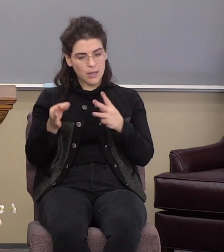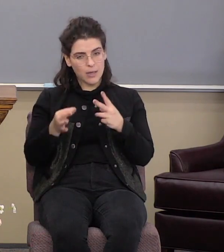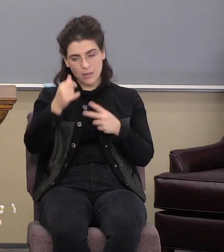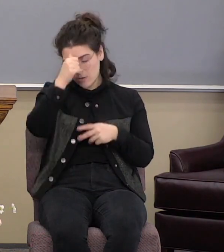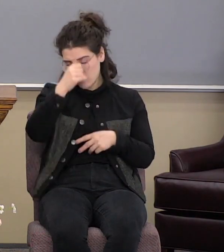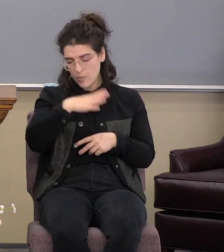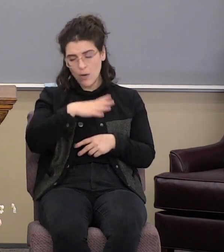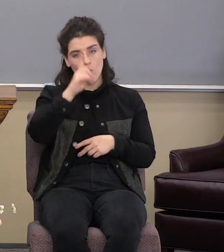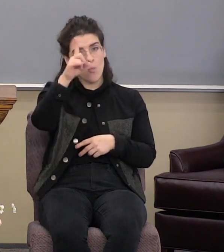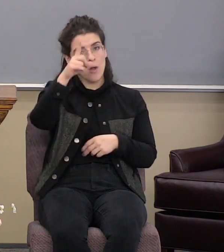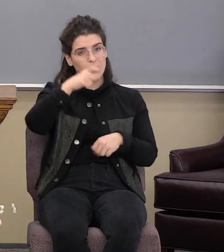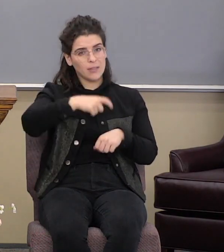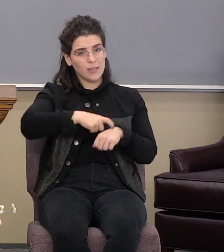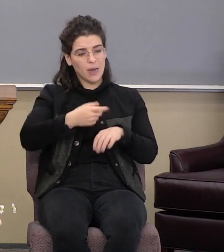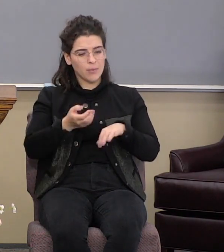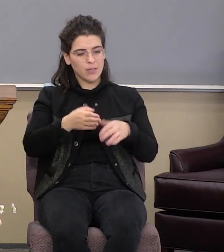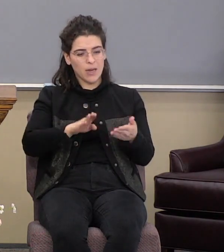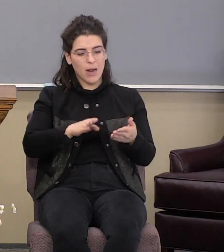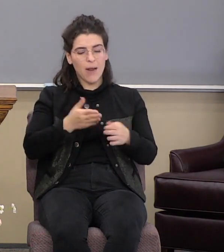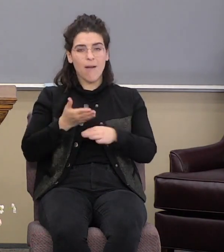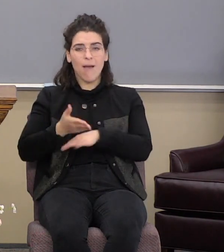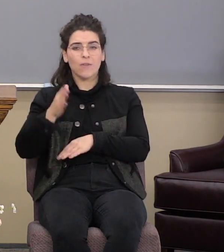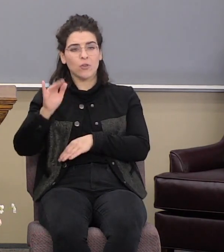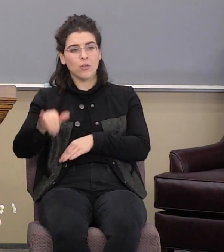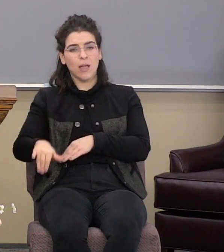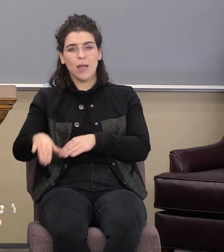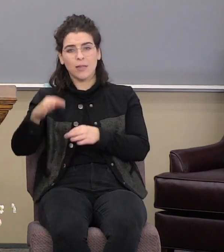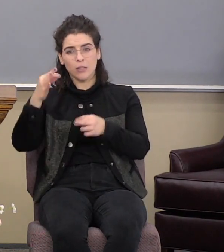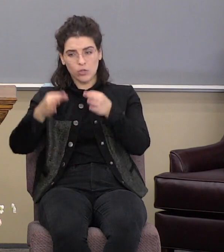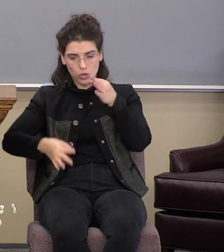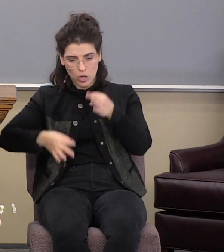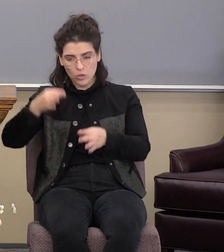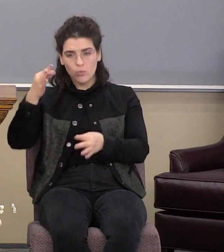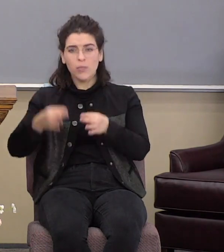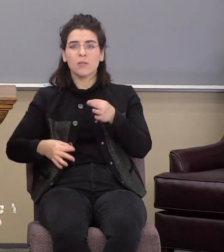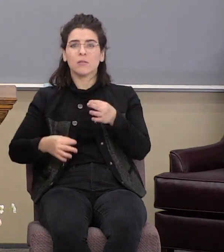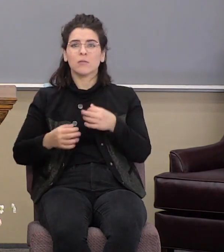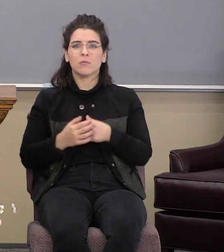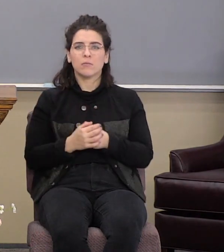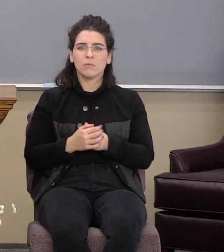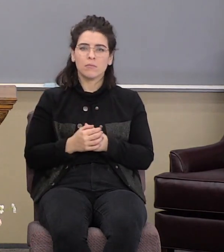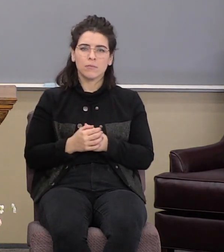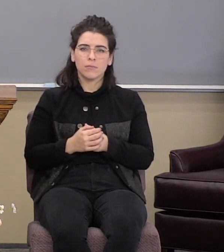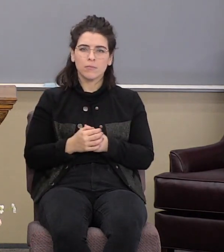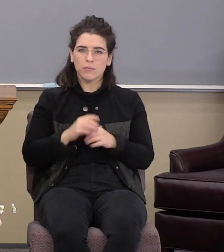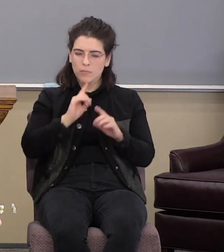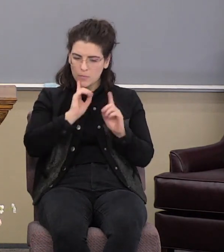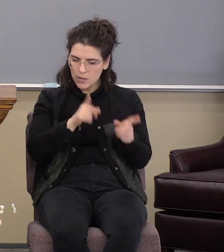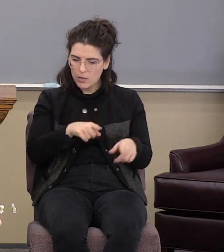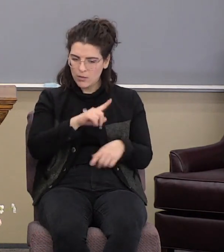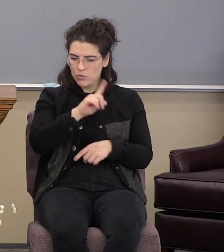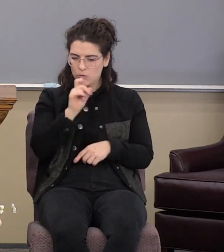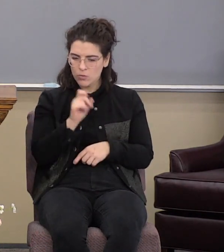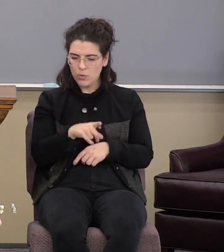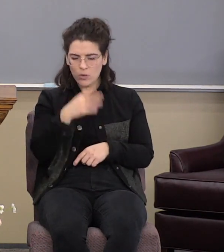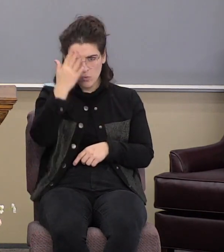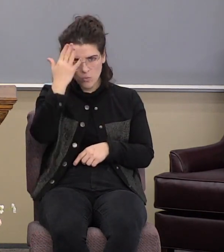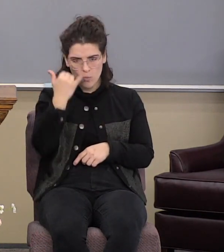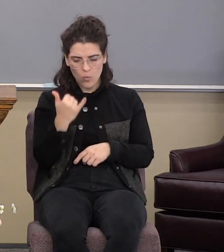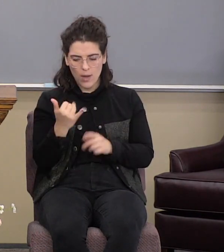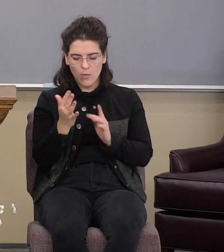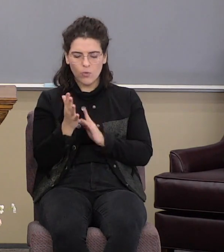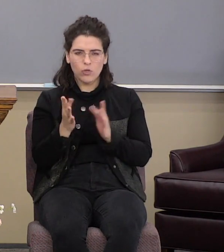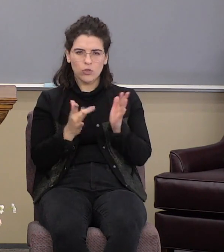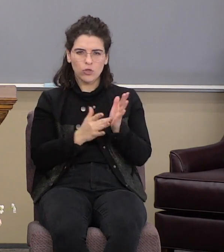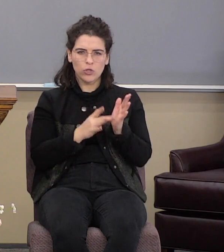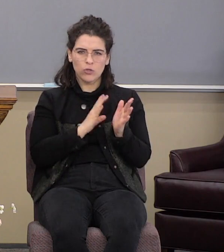to die, and after that," what? "Judgment." The answer to the question, why would Jesus raise